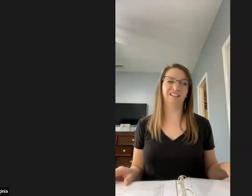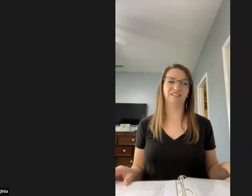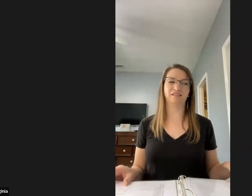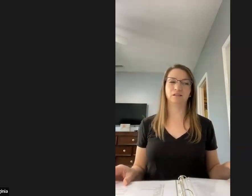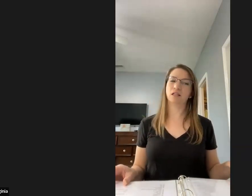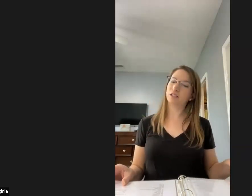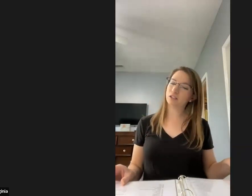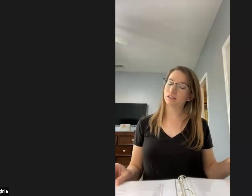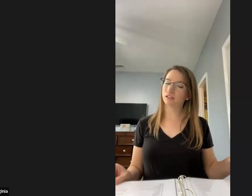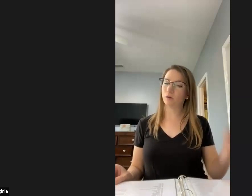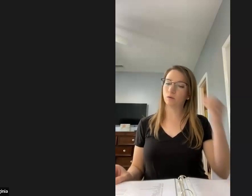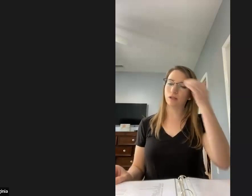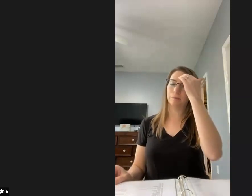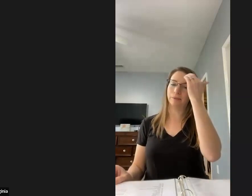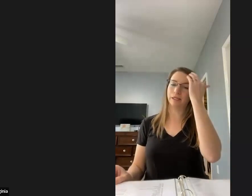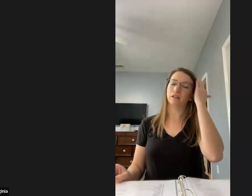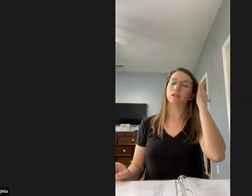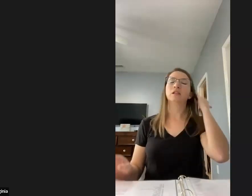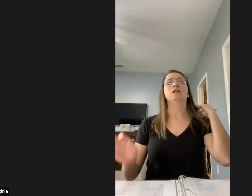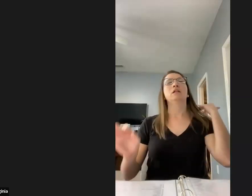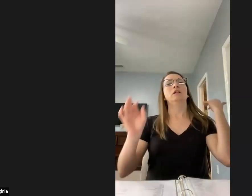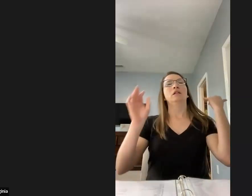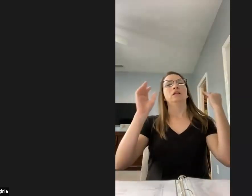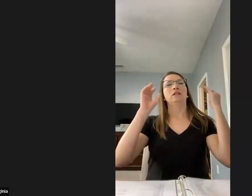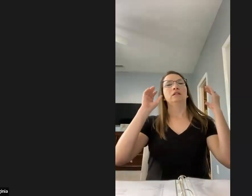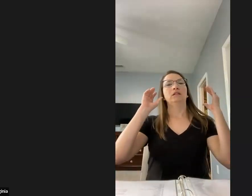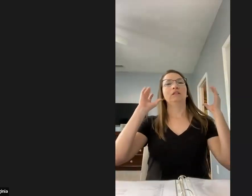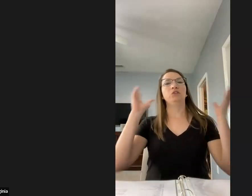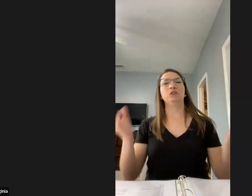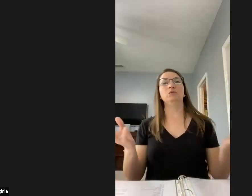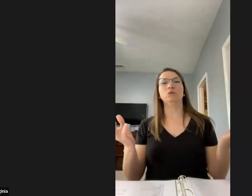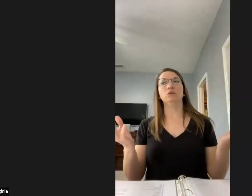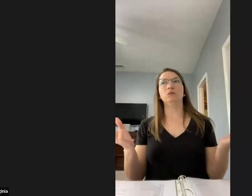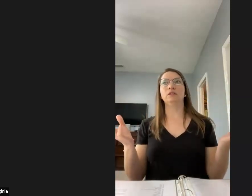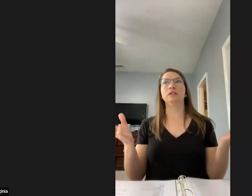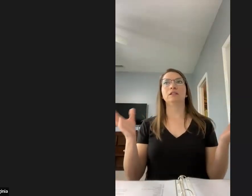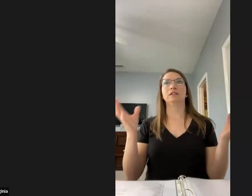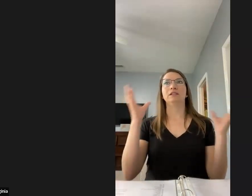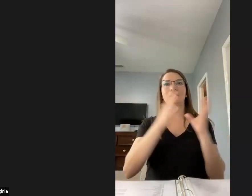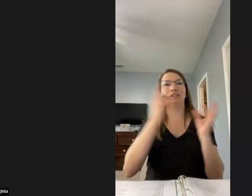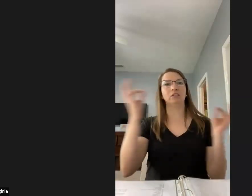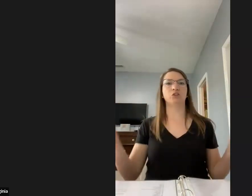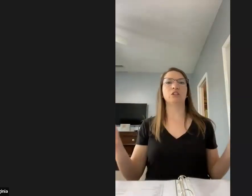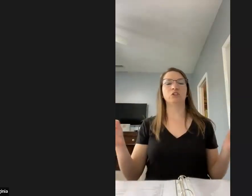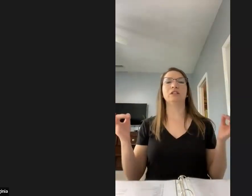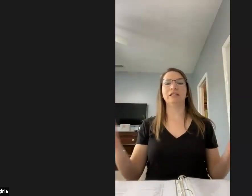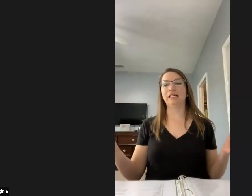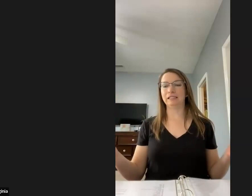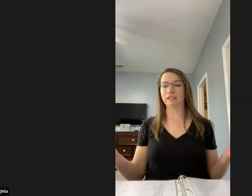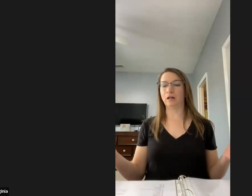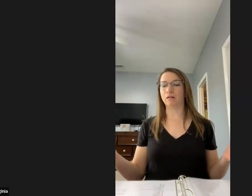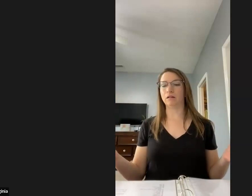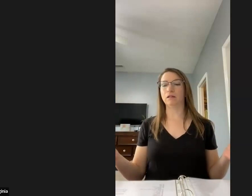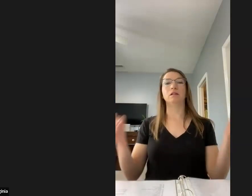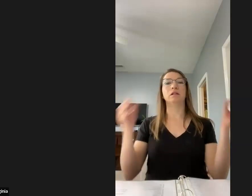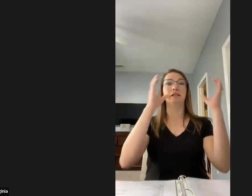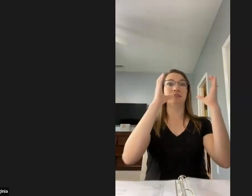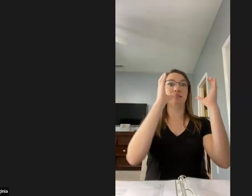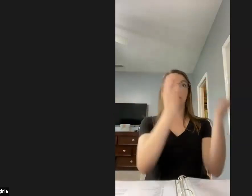really touched on this a whole lot, but the general sentence structure in ASL is